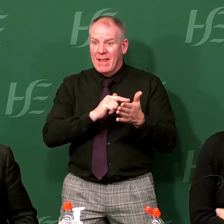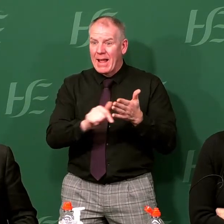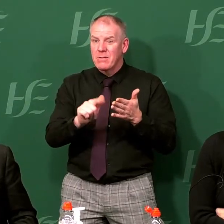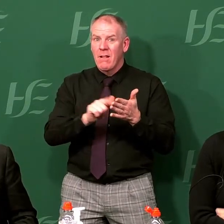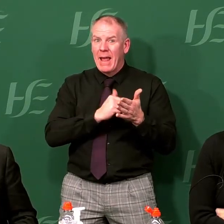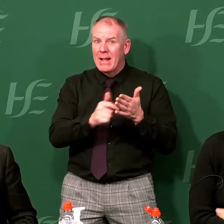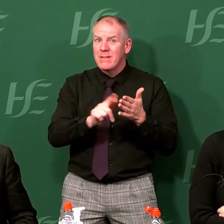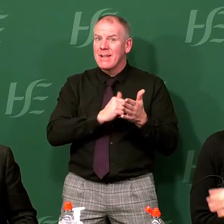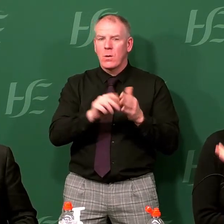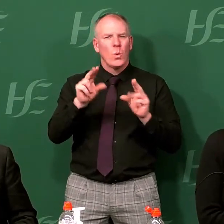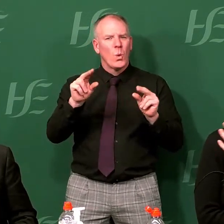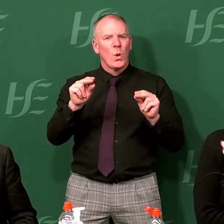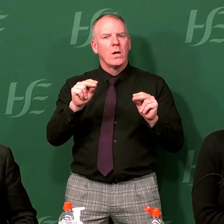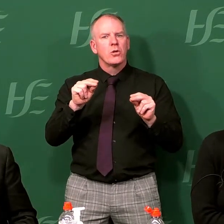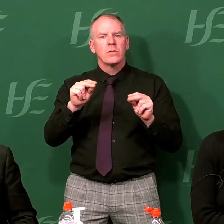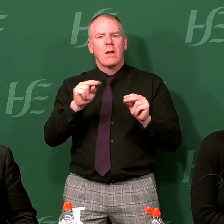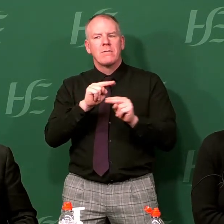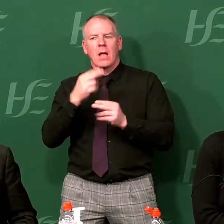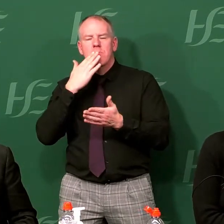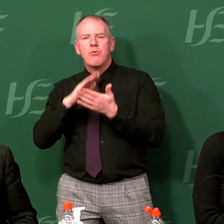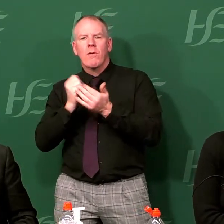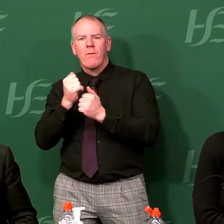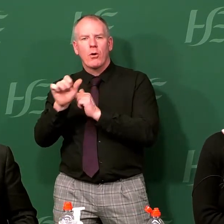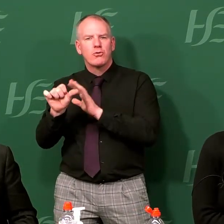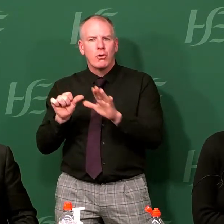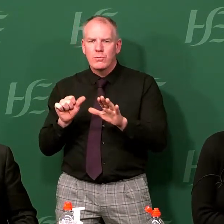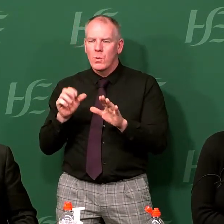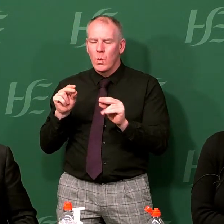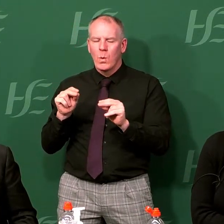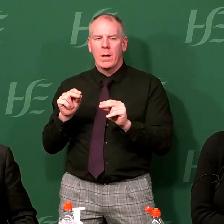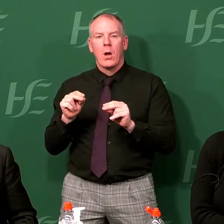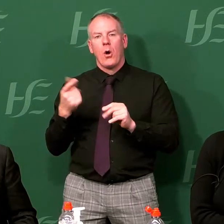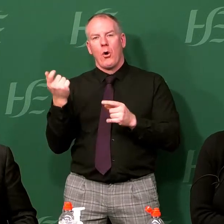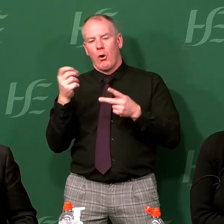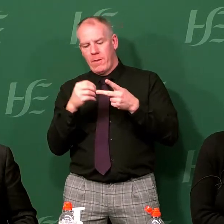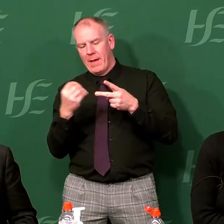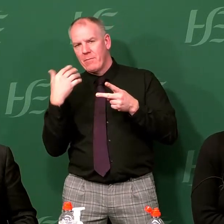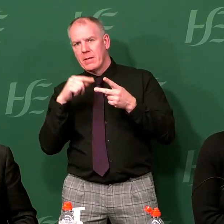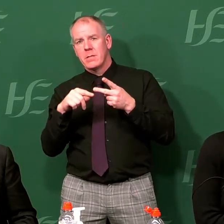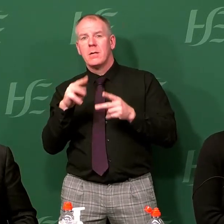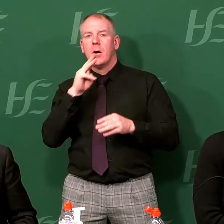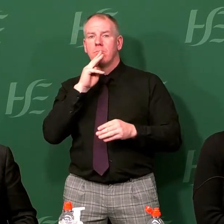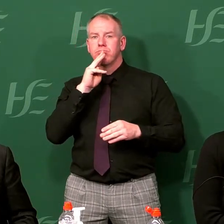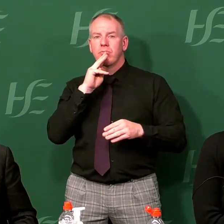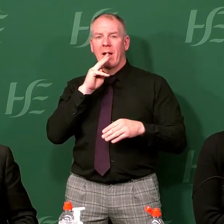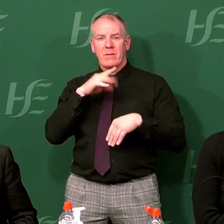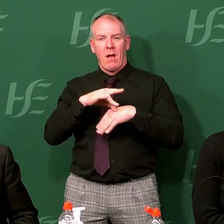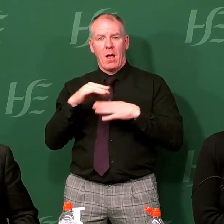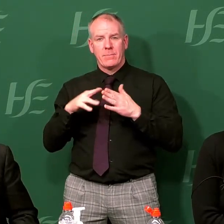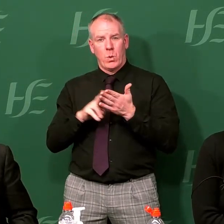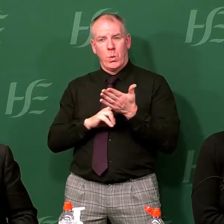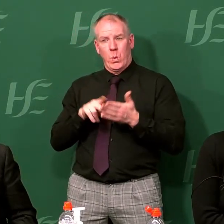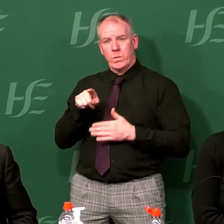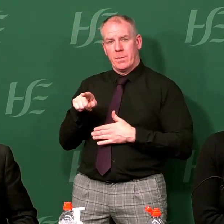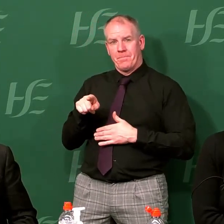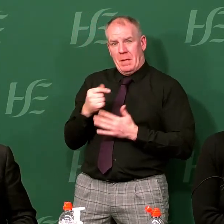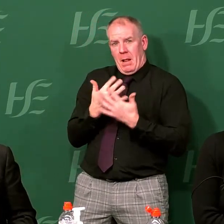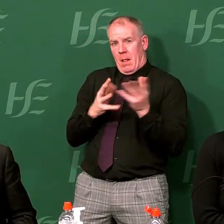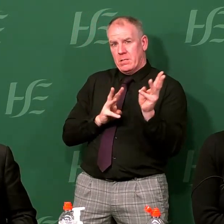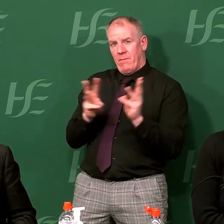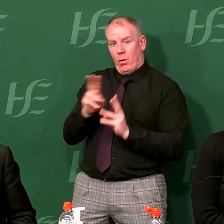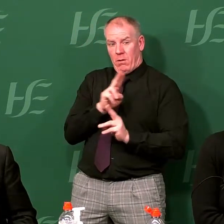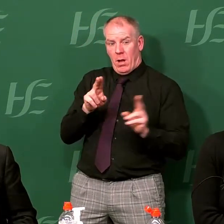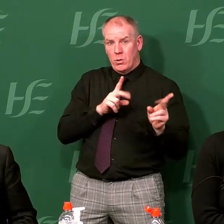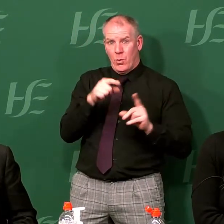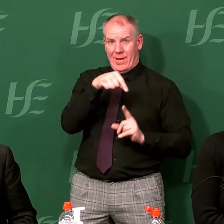booking lots in sometimes. So it's a hard count. The other point that I didn't put up there would be the use of private hospitals. So a lot of that work that we're not